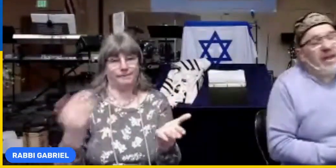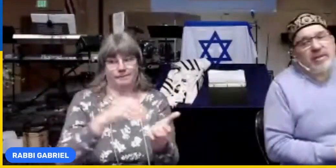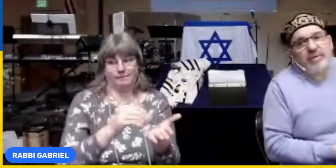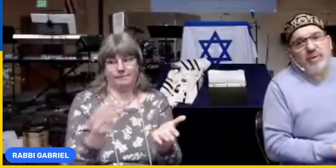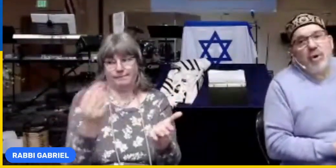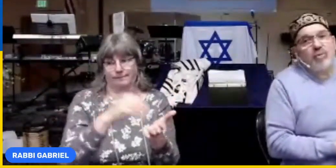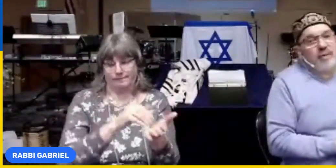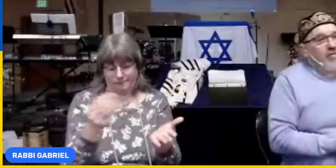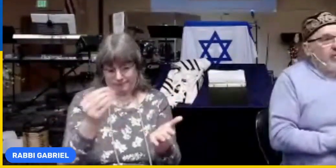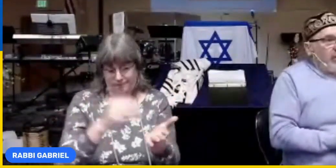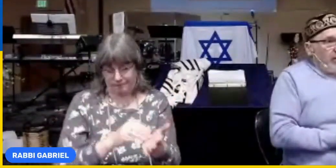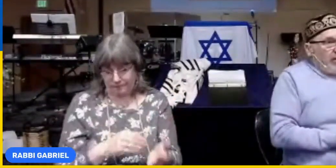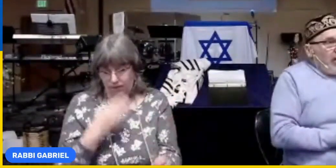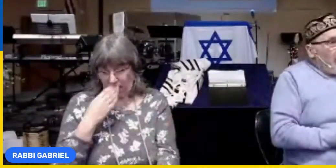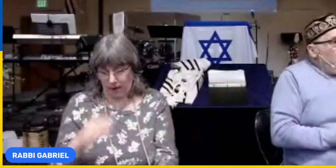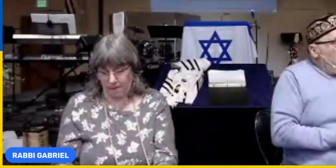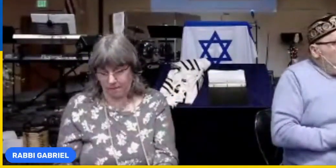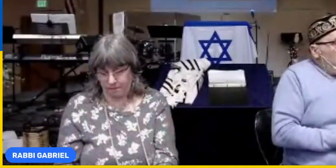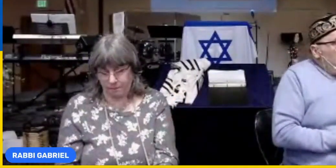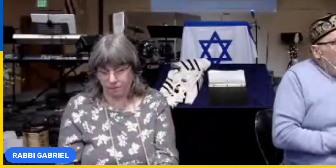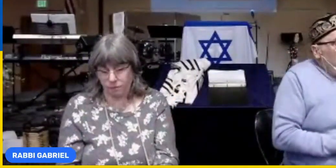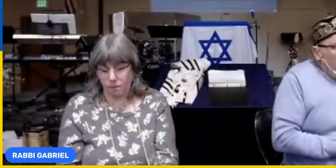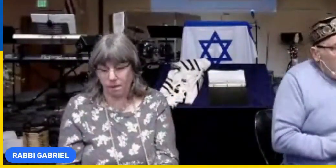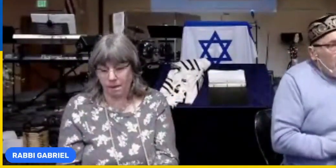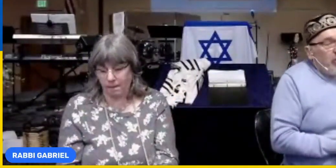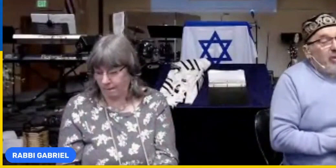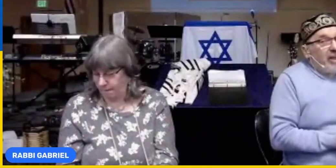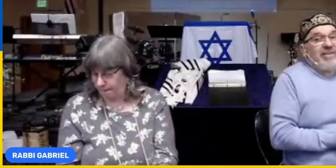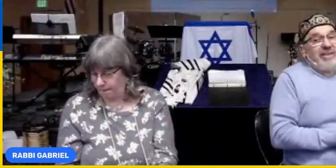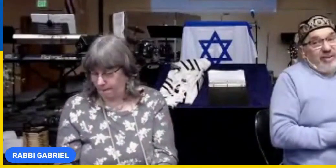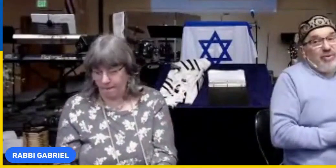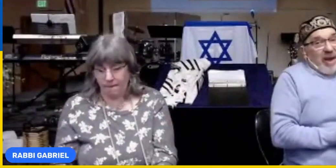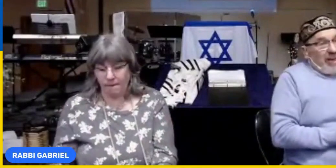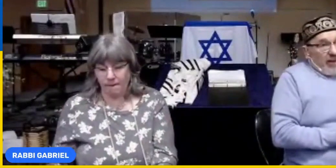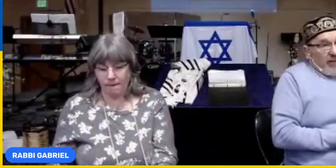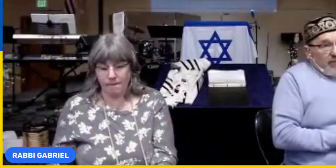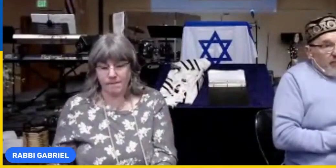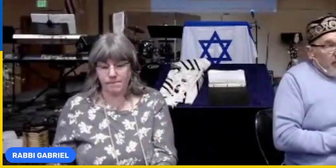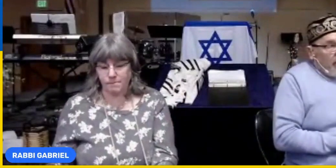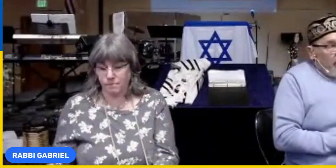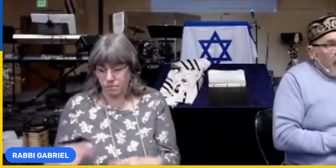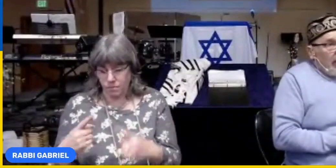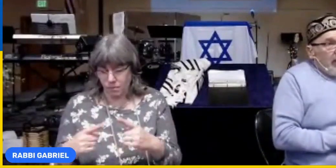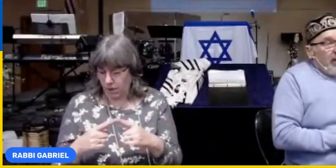You know, in the days of the Romans, when Rome really turned against Israel,